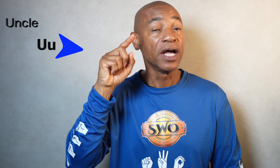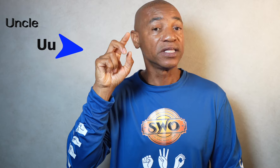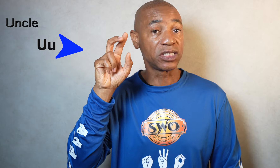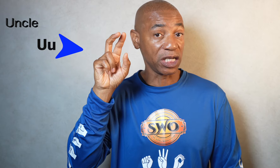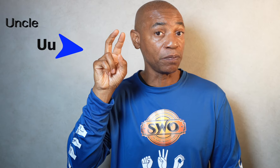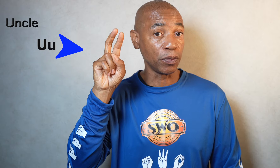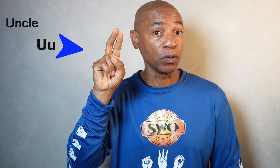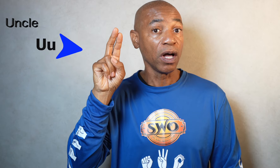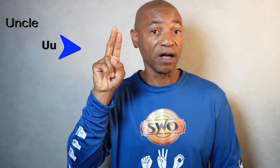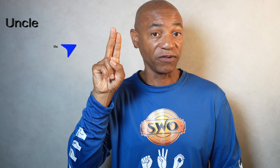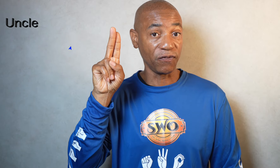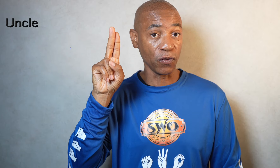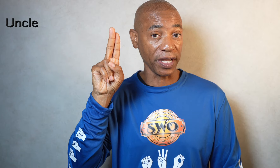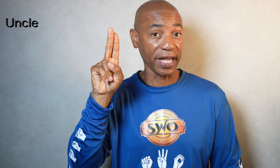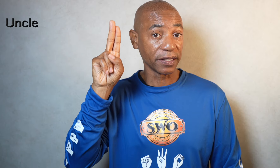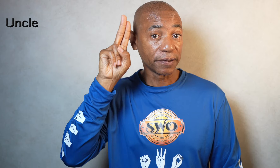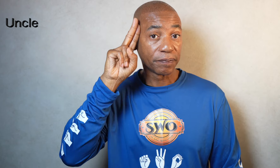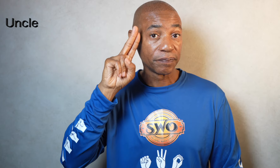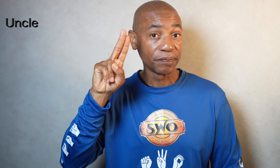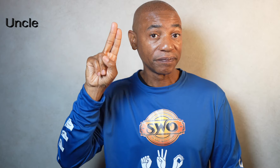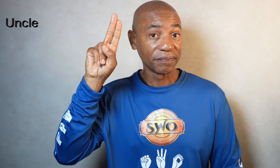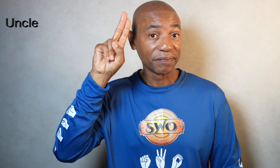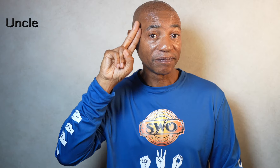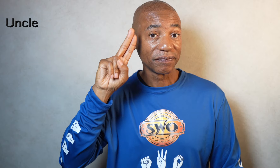the temple of the forehead.